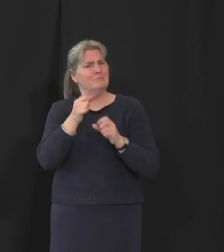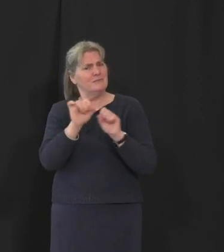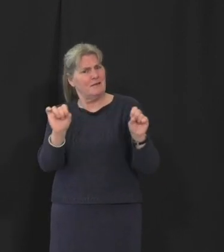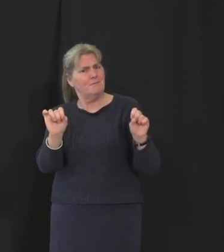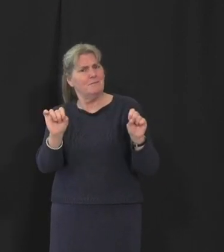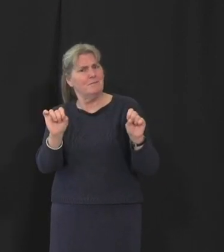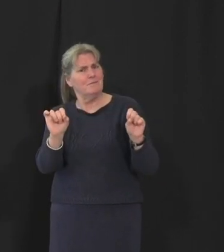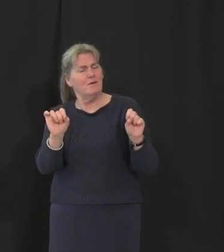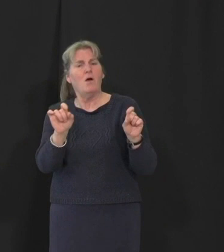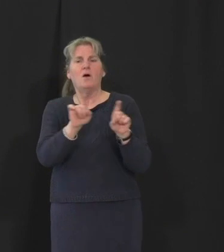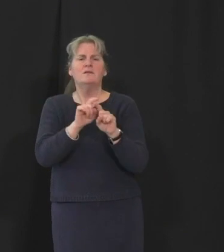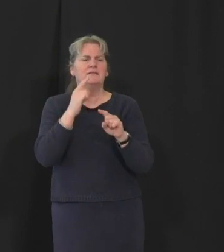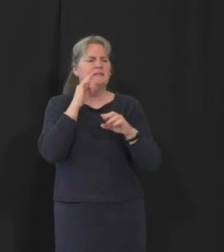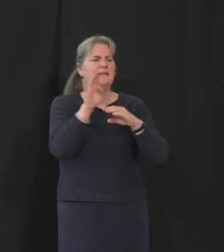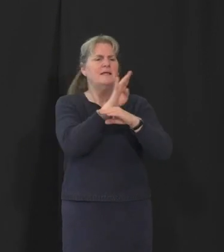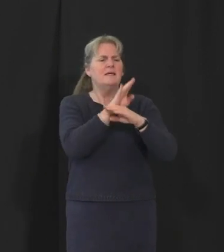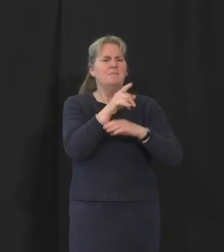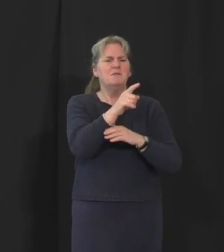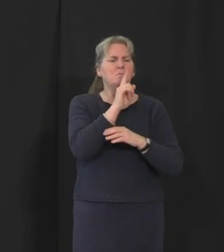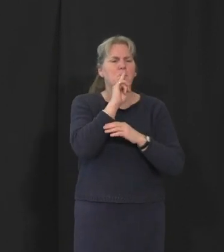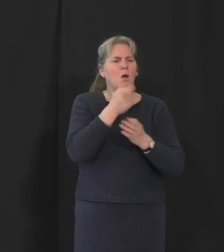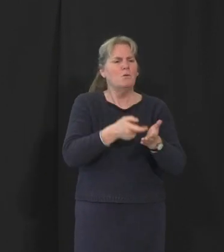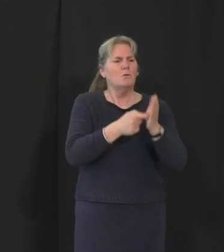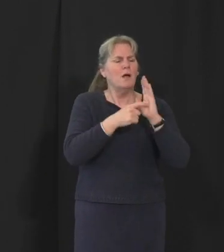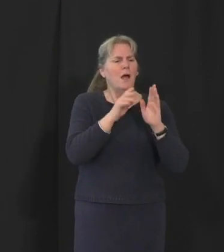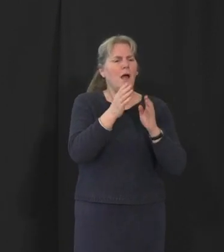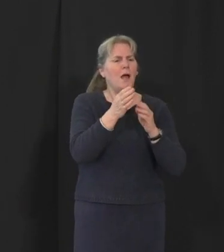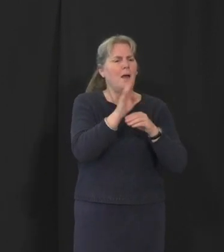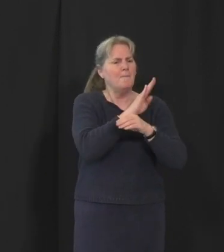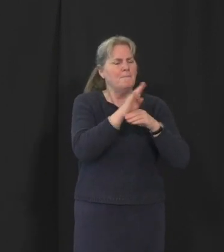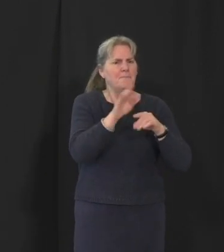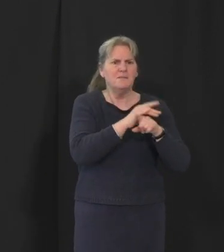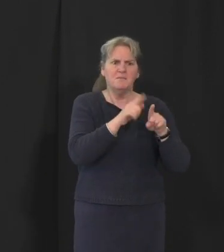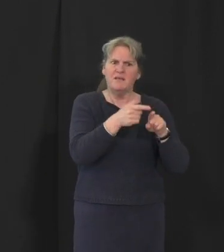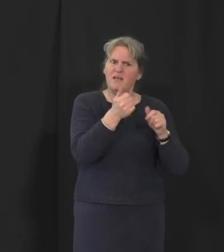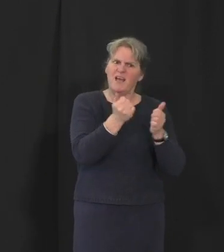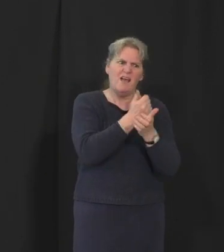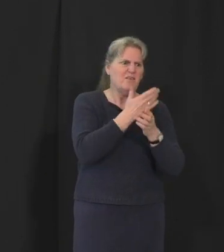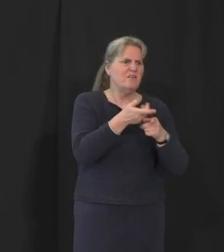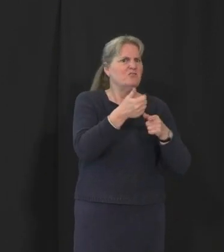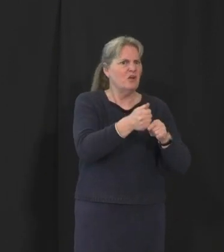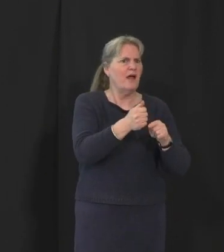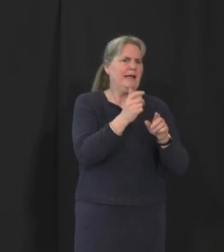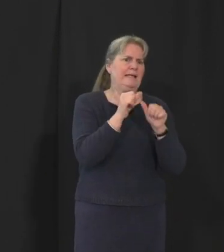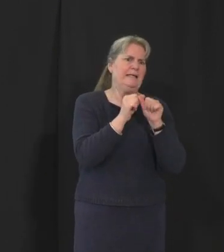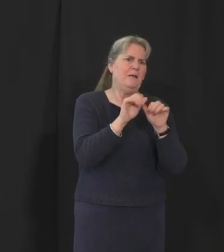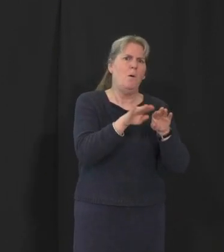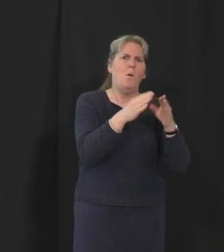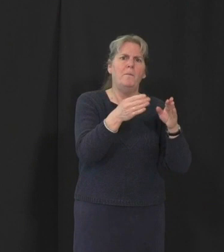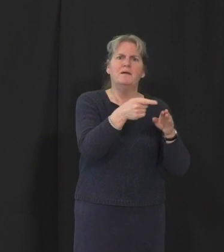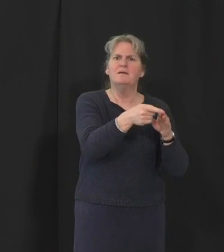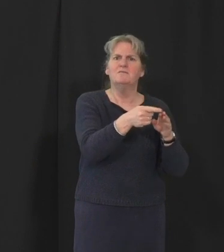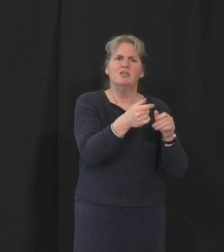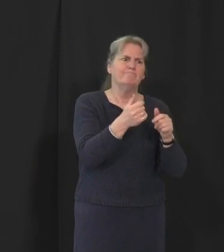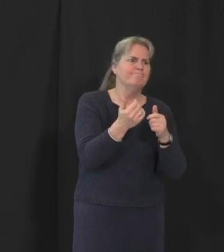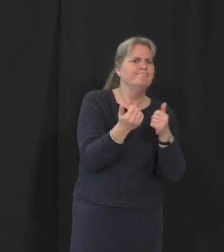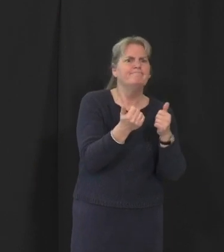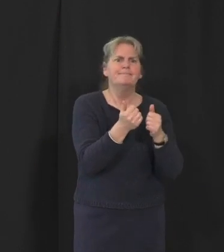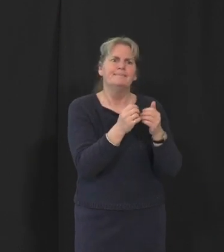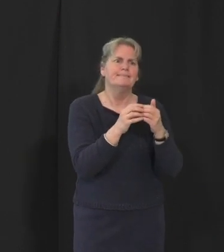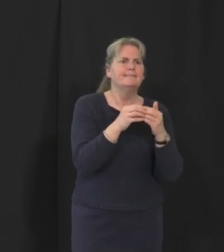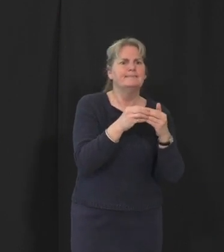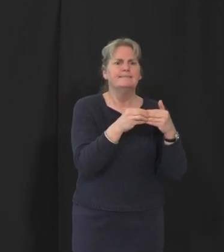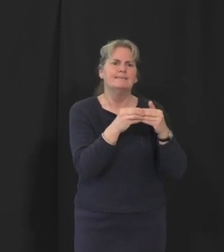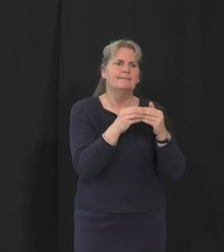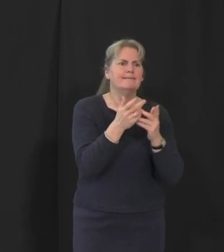seeing a lot of businesses that aren't necessarily essential services that are doing everything they need to do to stay open if they can, by being